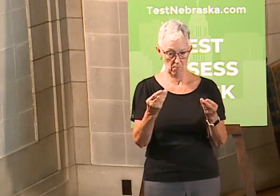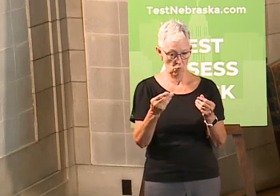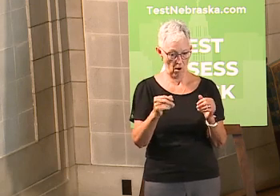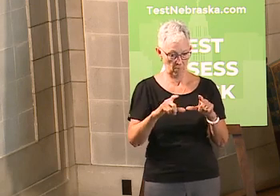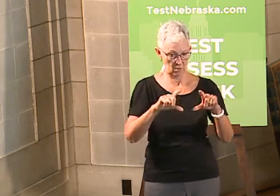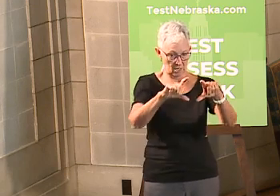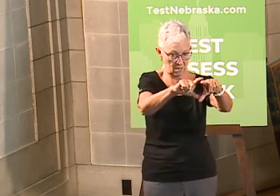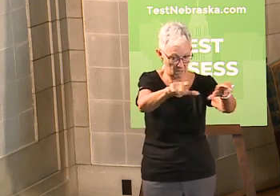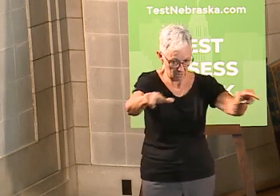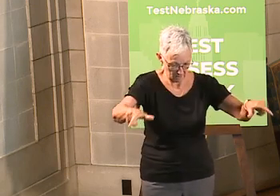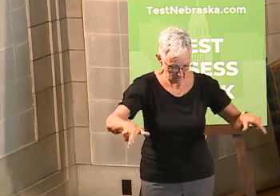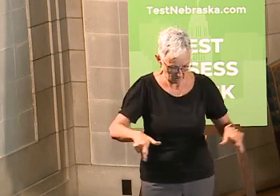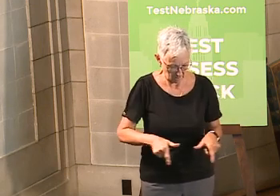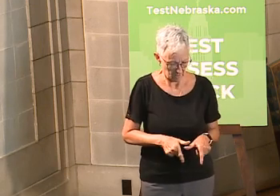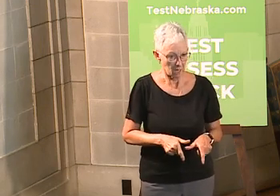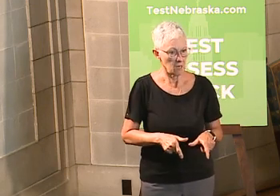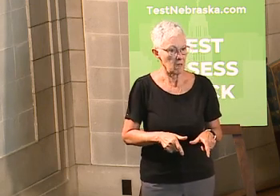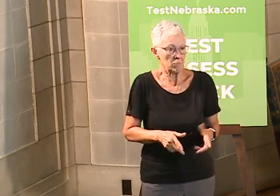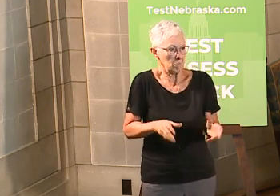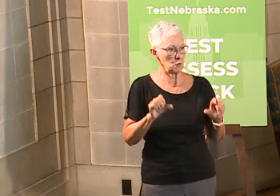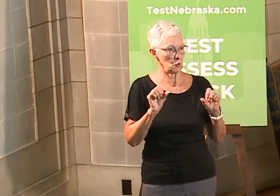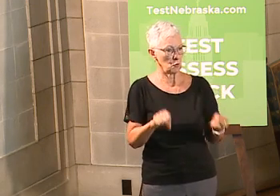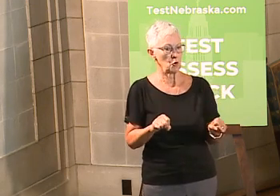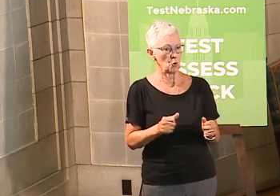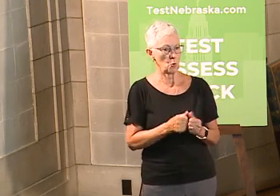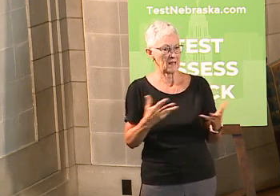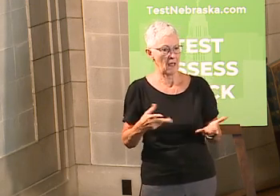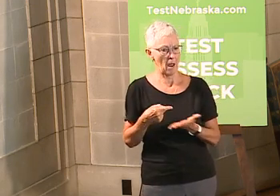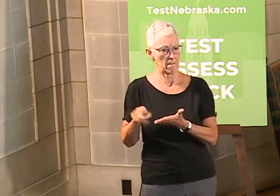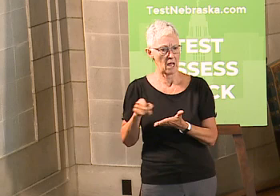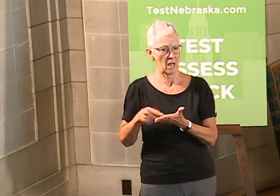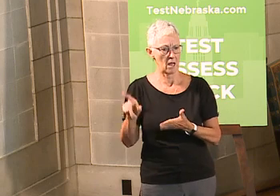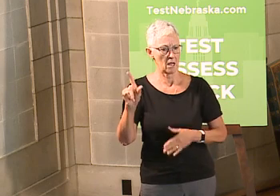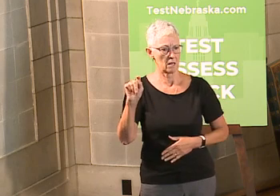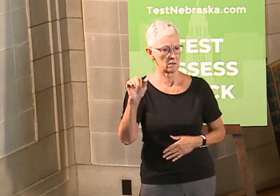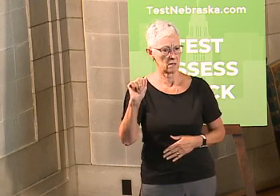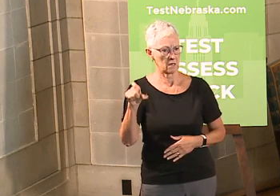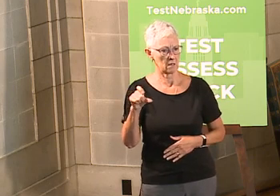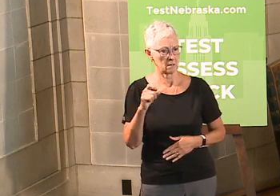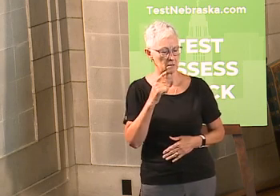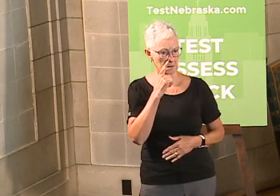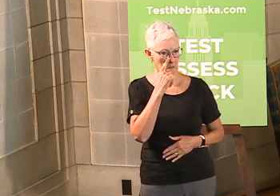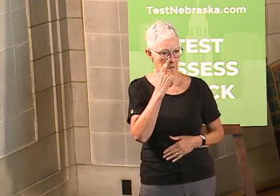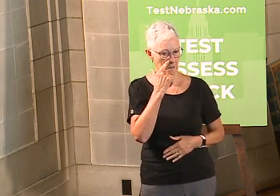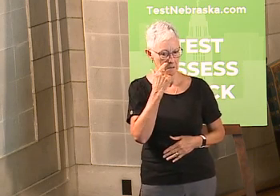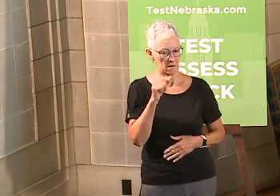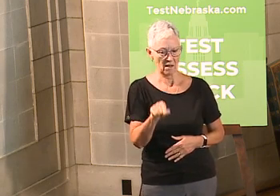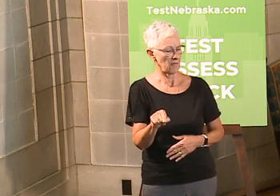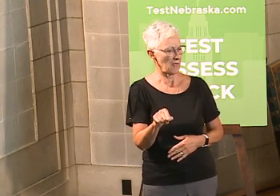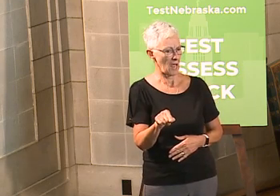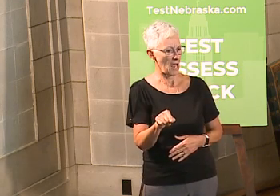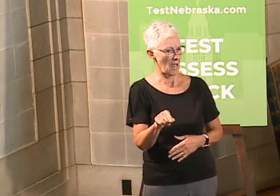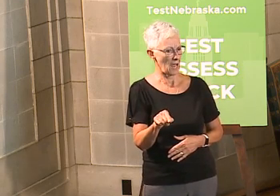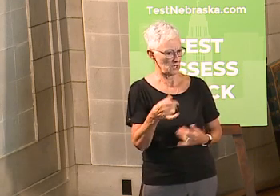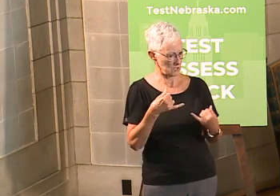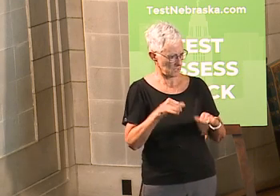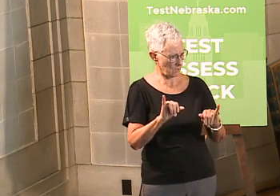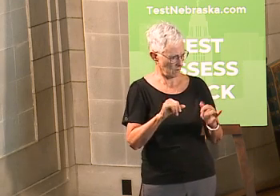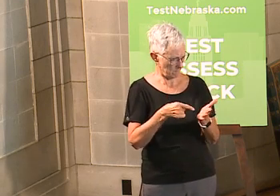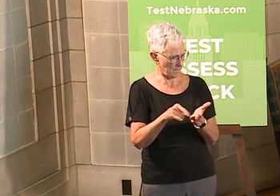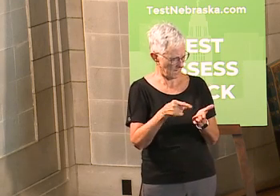for a limited period of time. They don't come off the tax rolls, they just pay taxes based